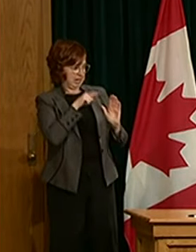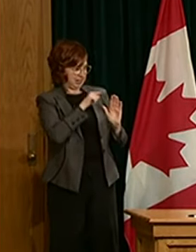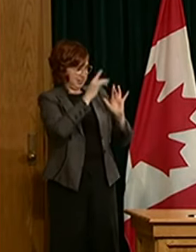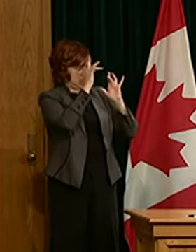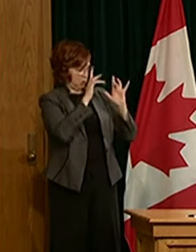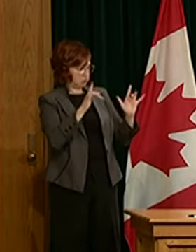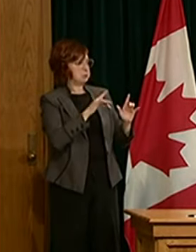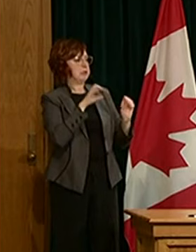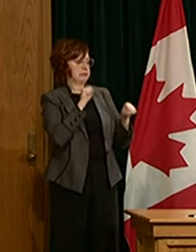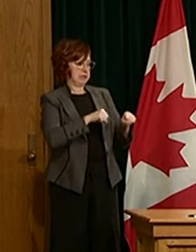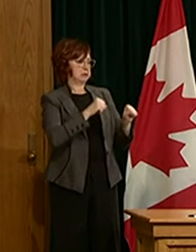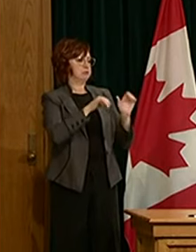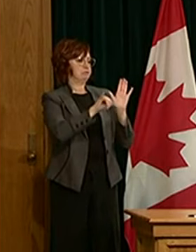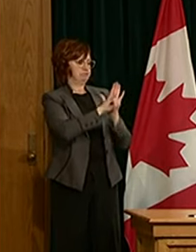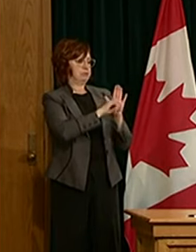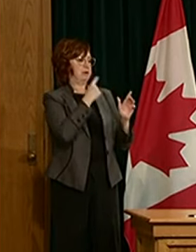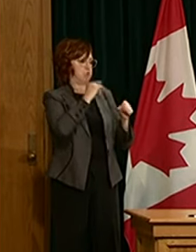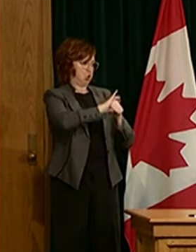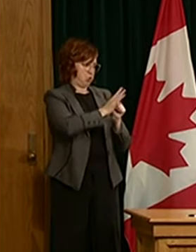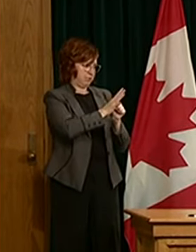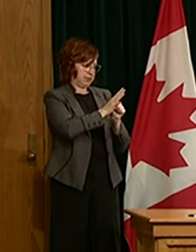hospital. Those